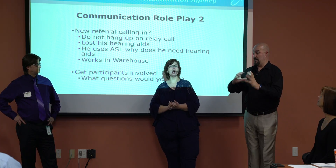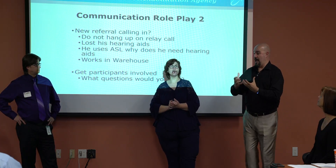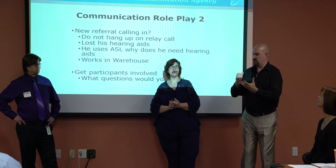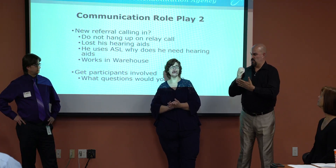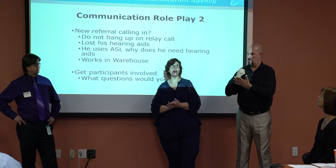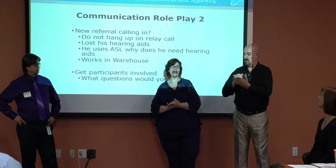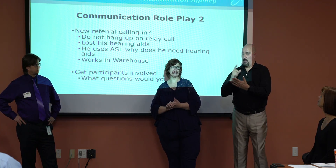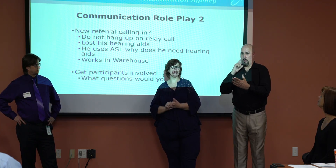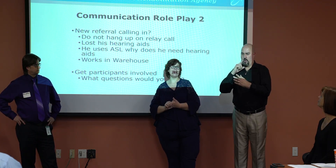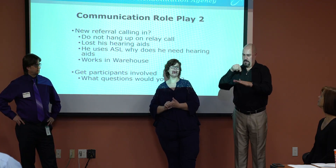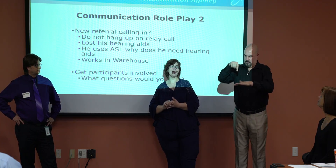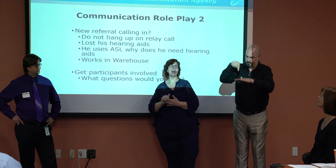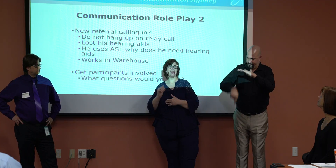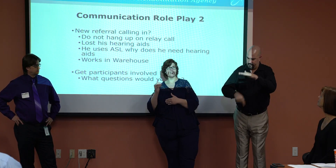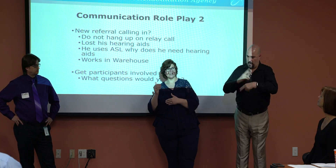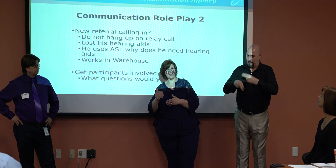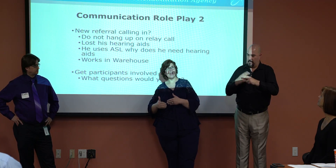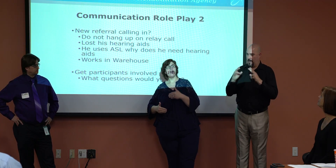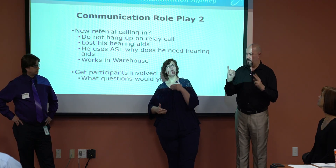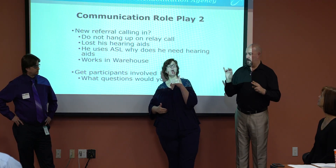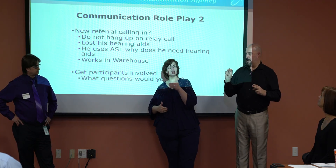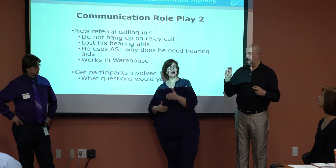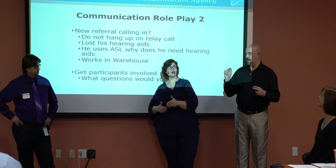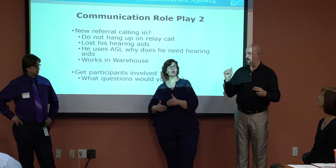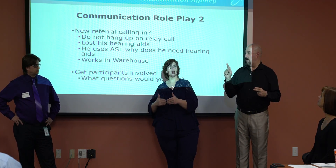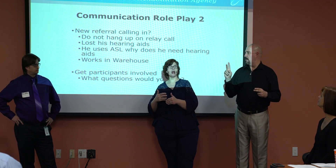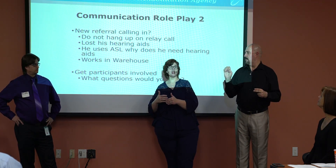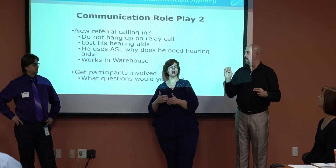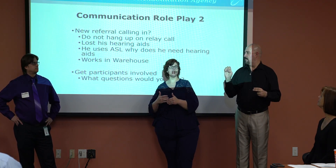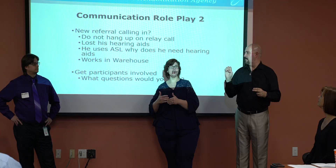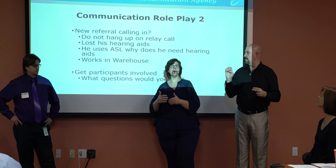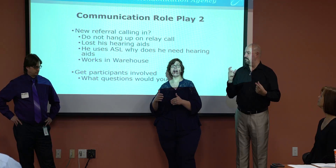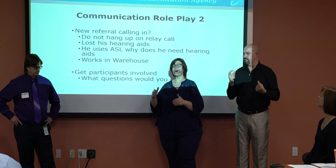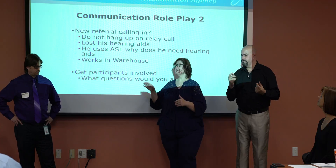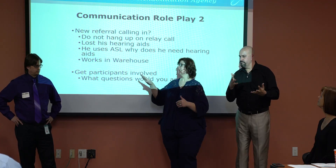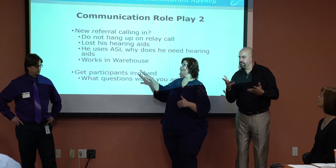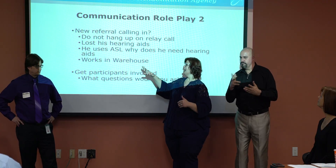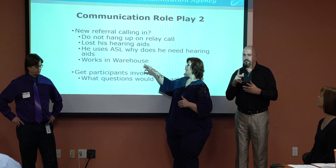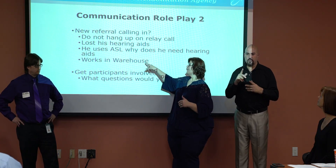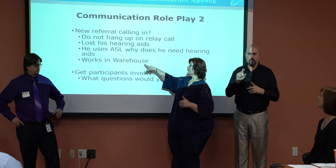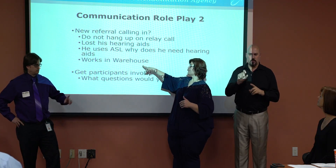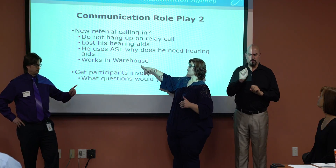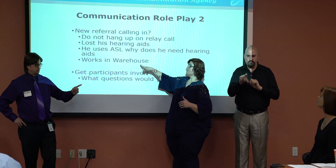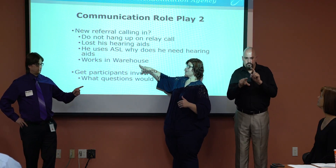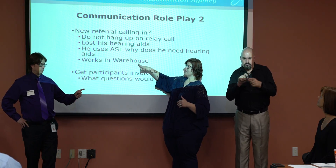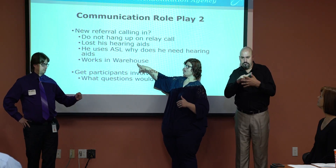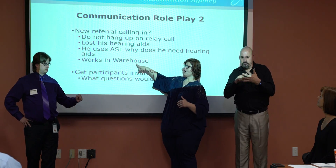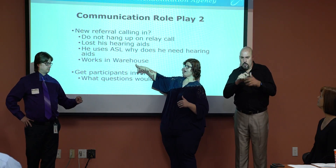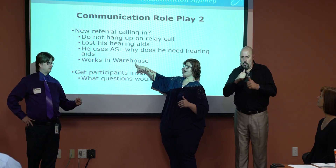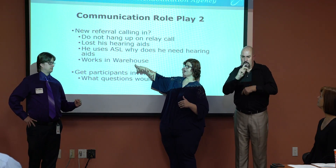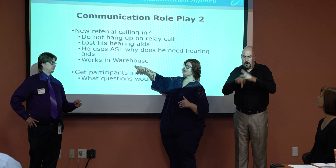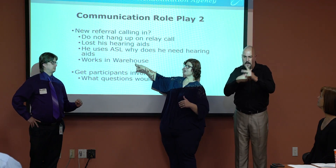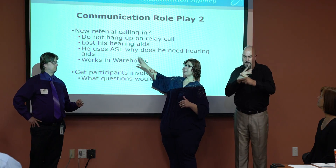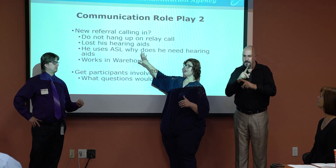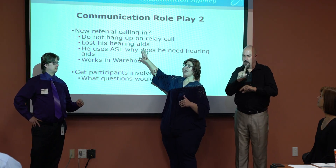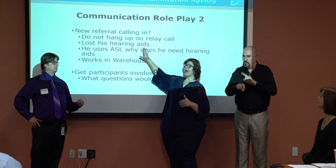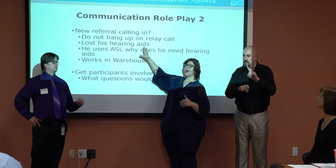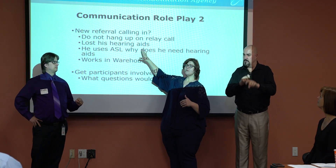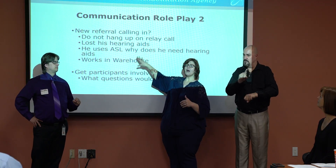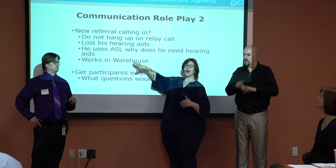on how to do an intake and actually what types of questions do you ask. For example, in the